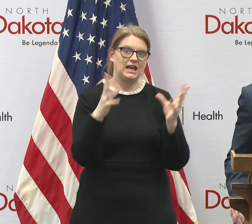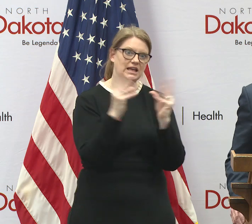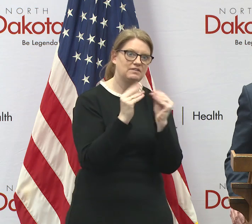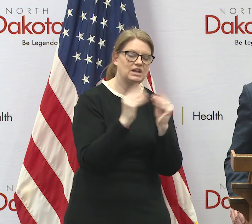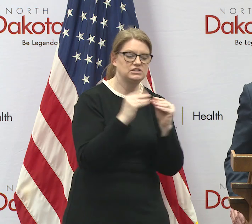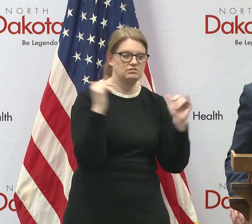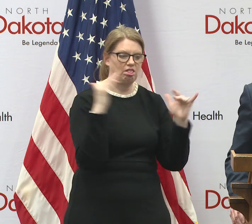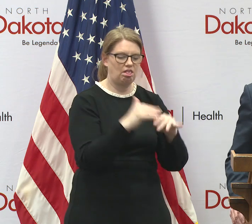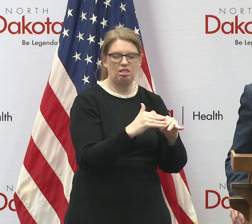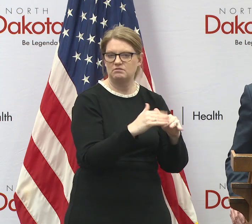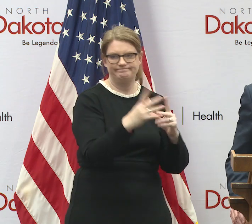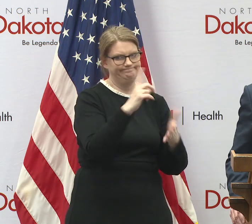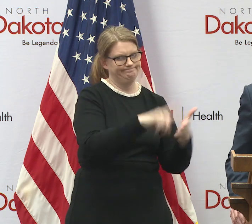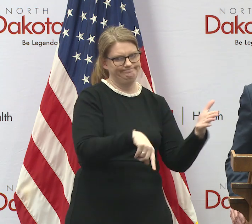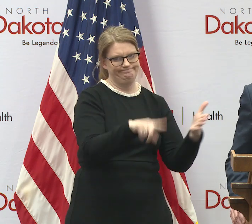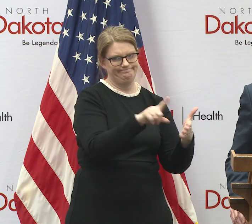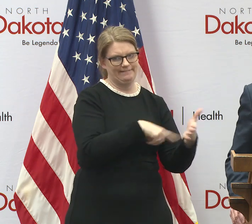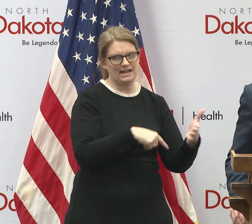and less